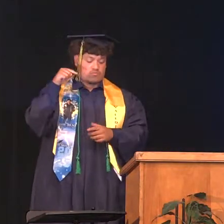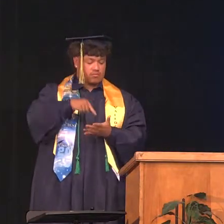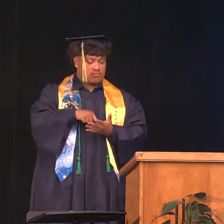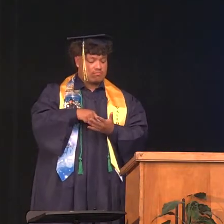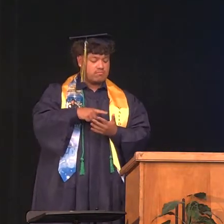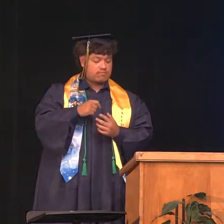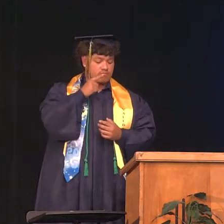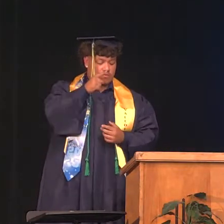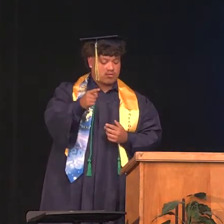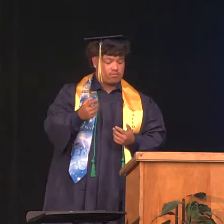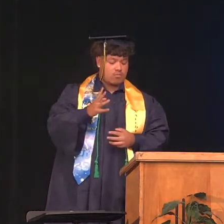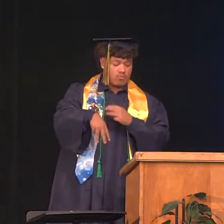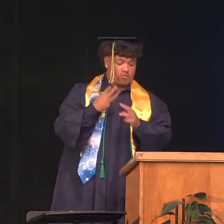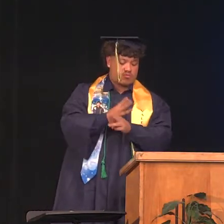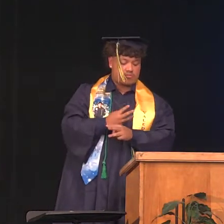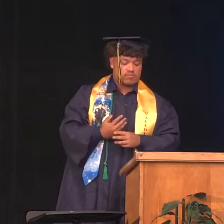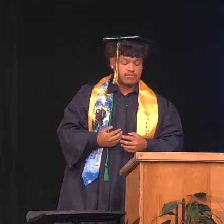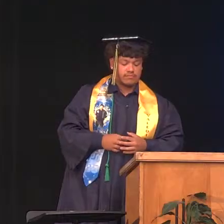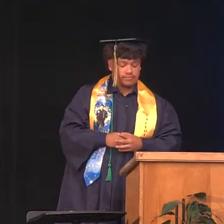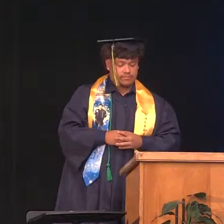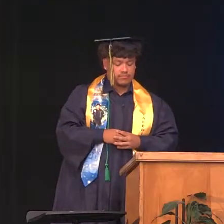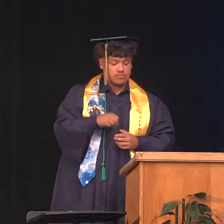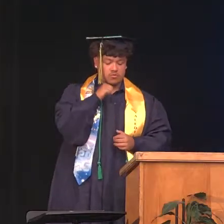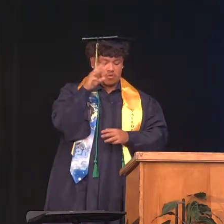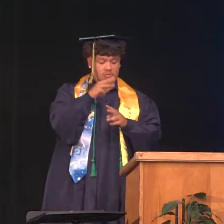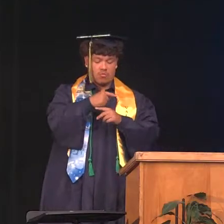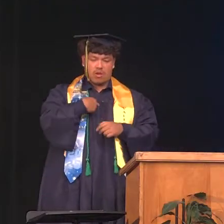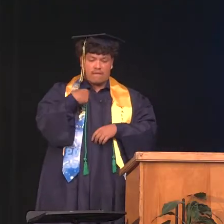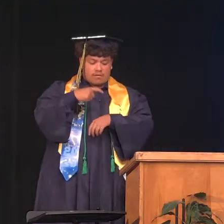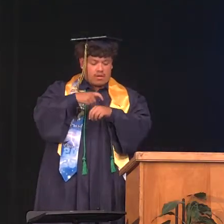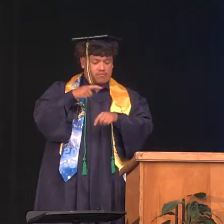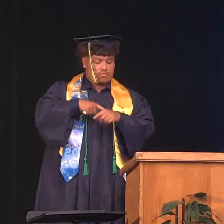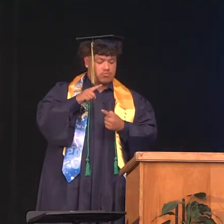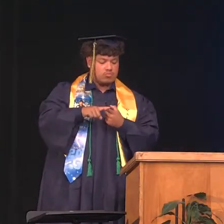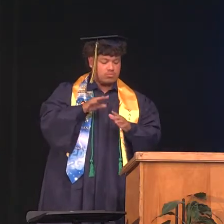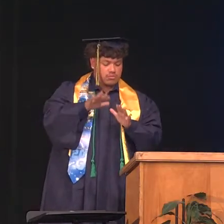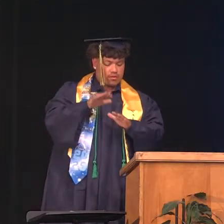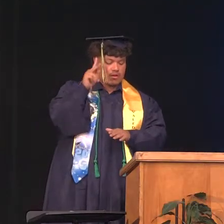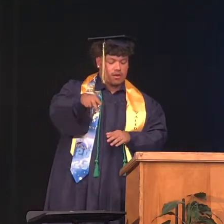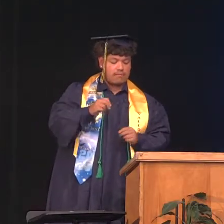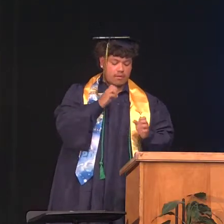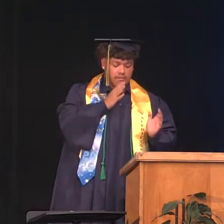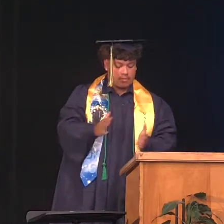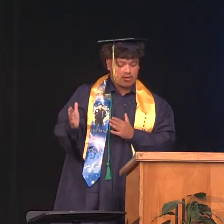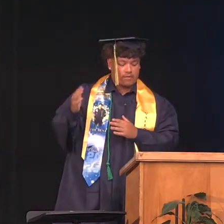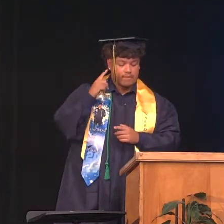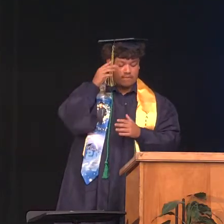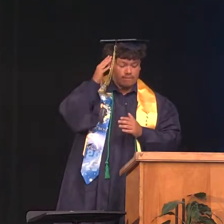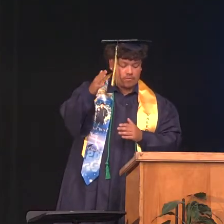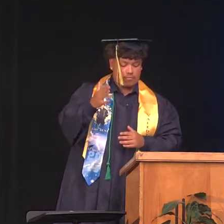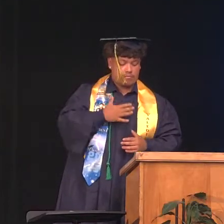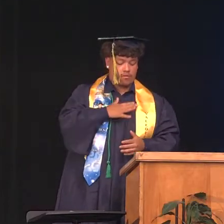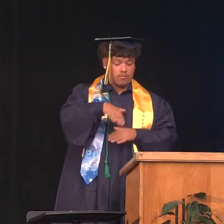I can't believe we're about to go out into the real world. But don't worry, we've got time to step up and prepare for our